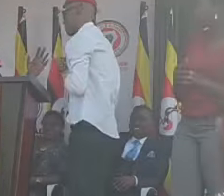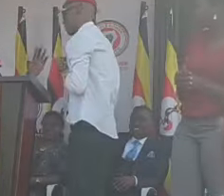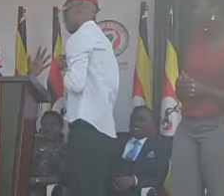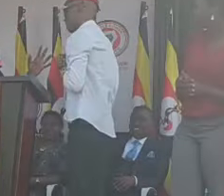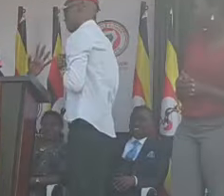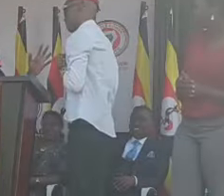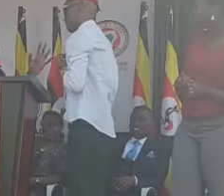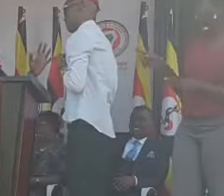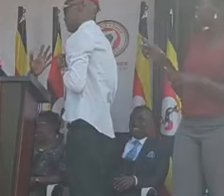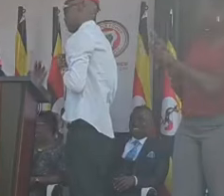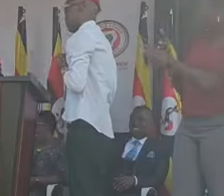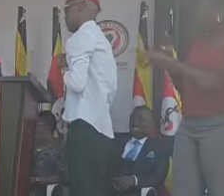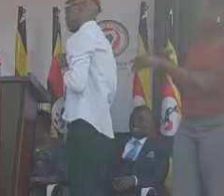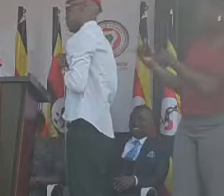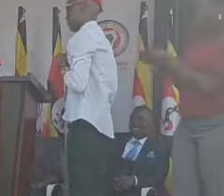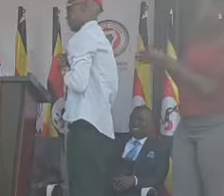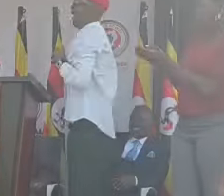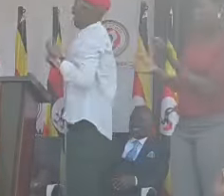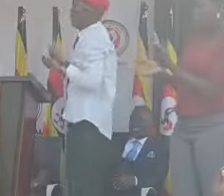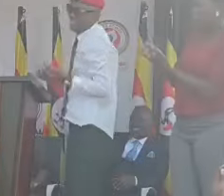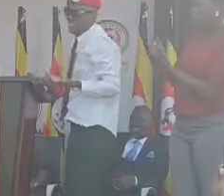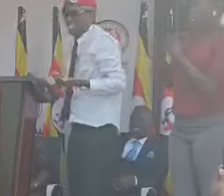Atebo tukwato mlonji prinza no kuwe chan.